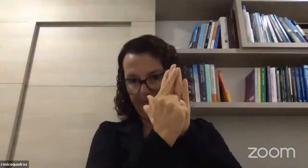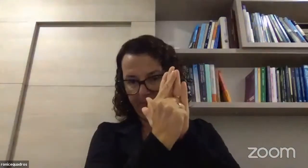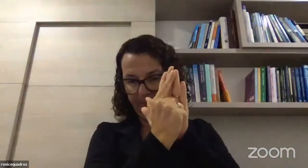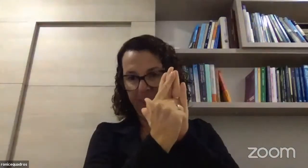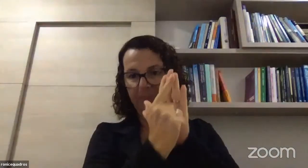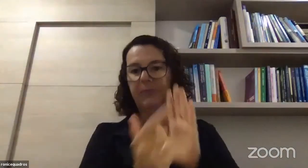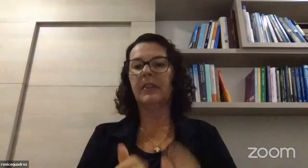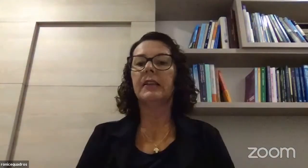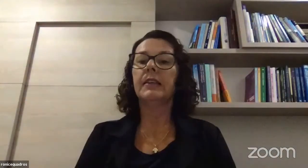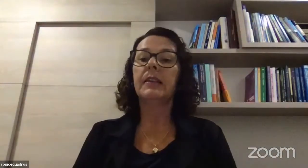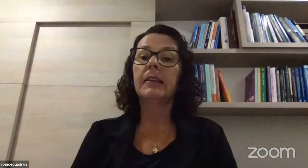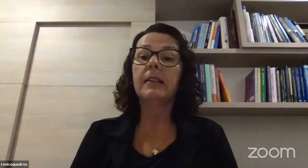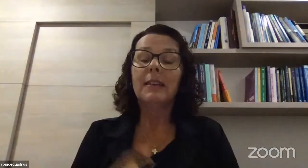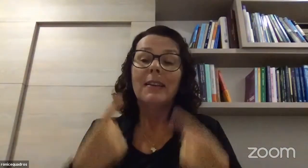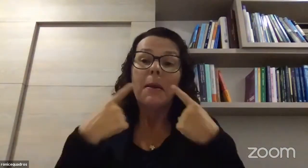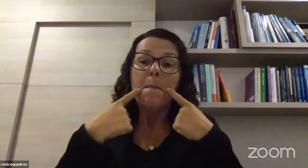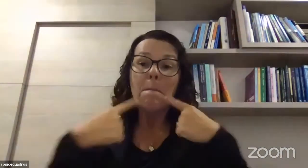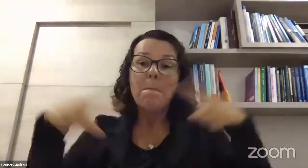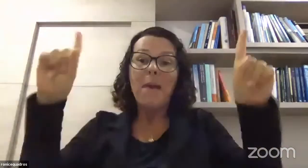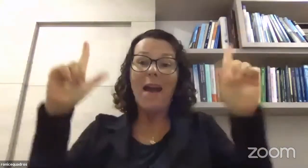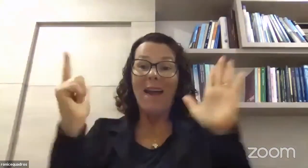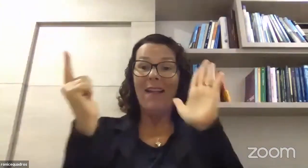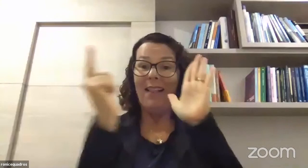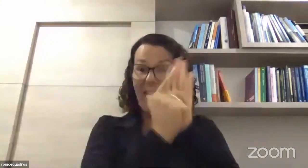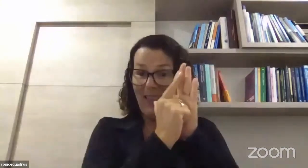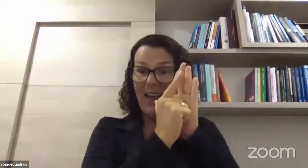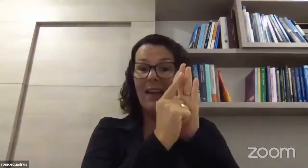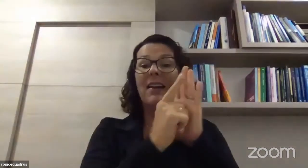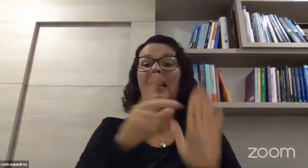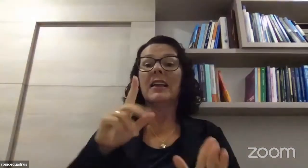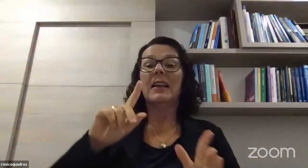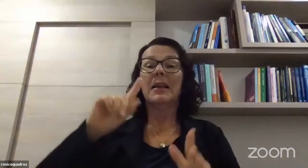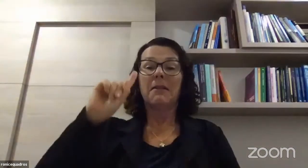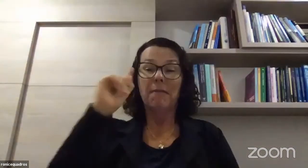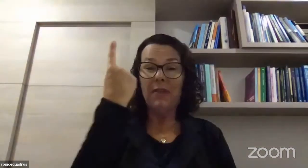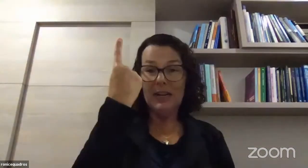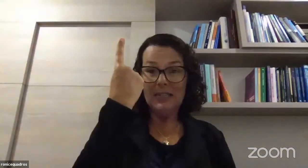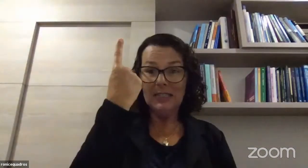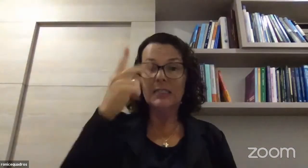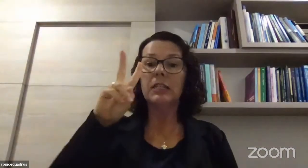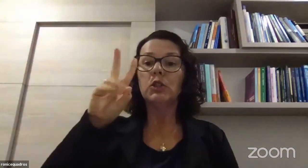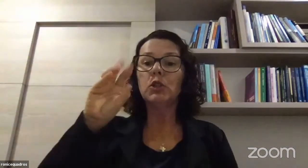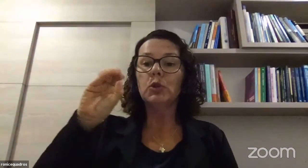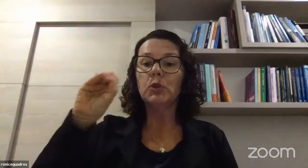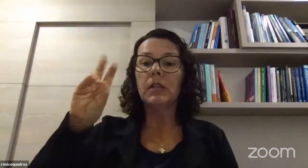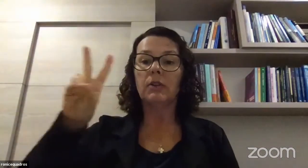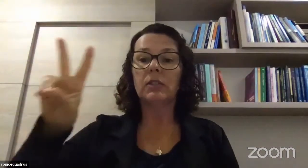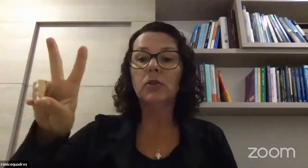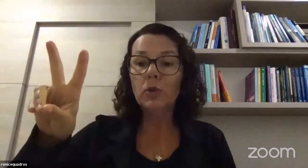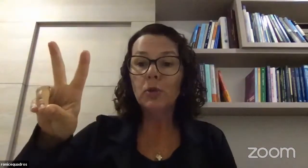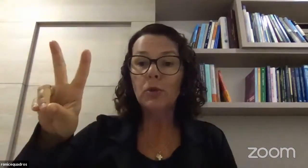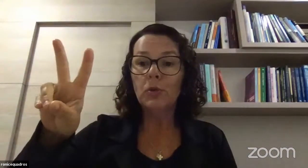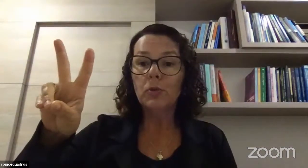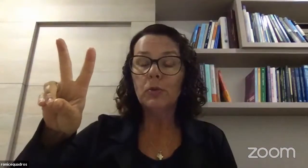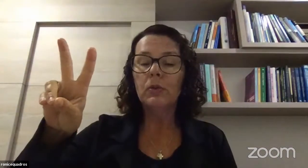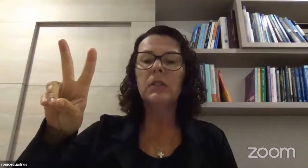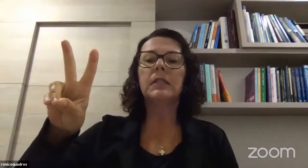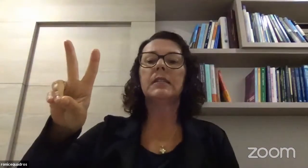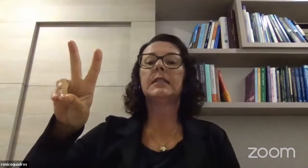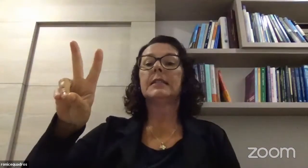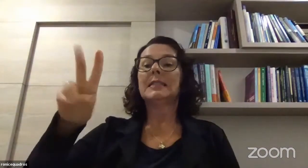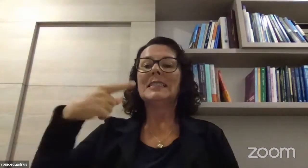planning process and make more successful laws. And the first successful